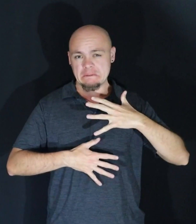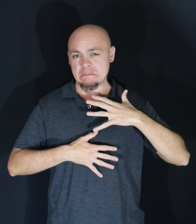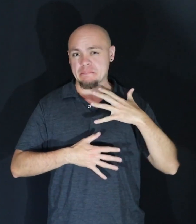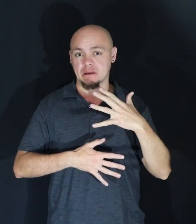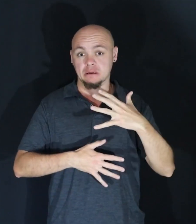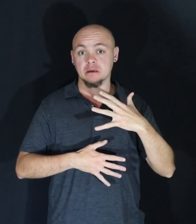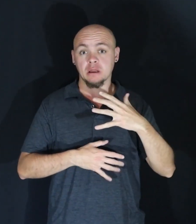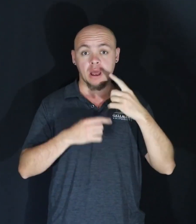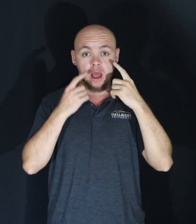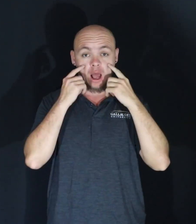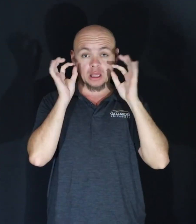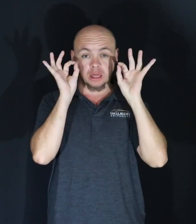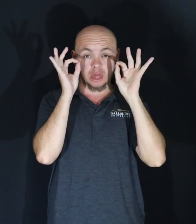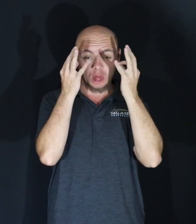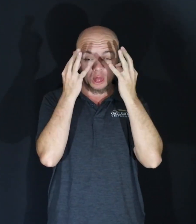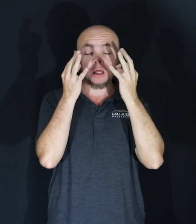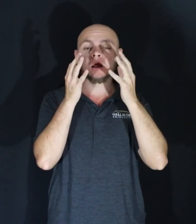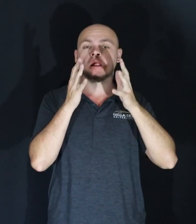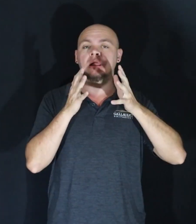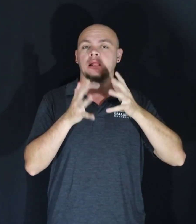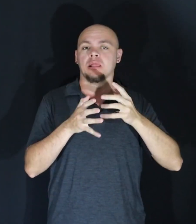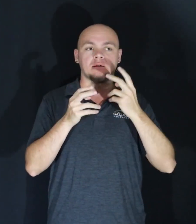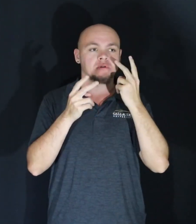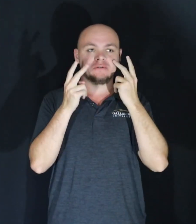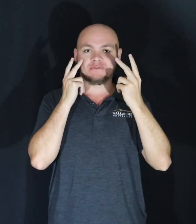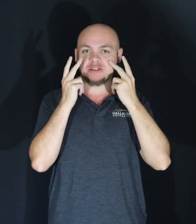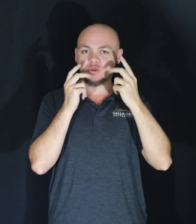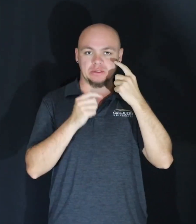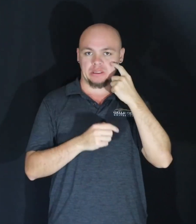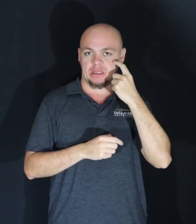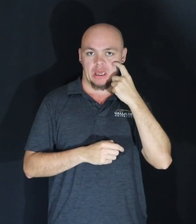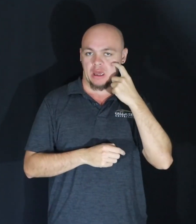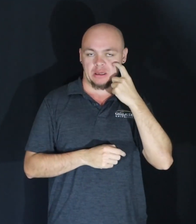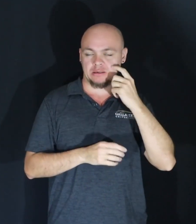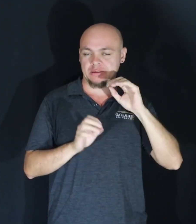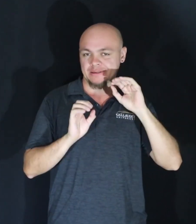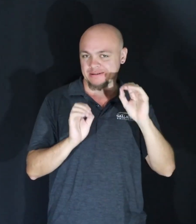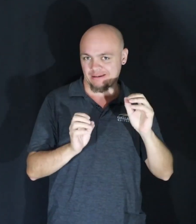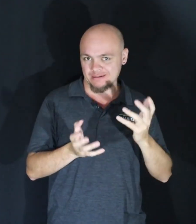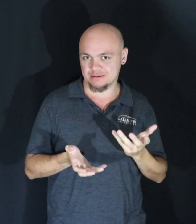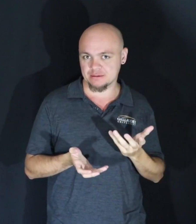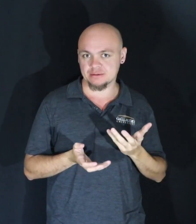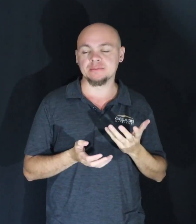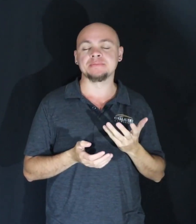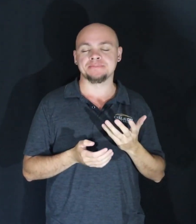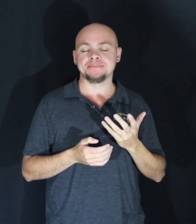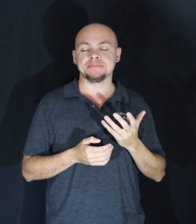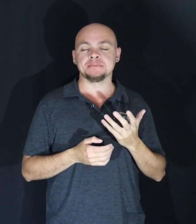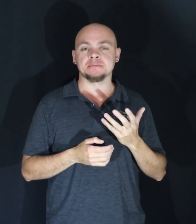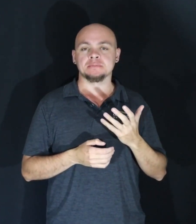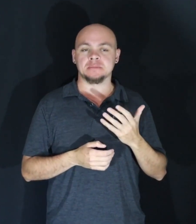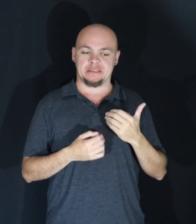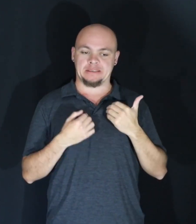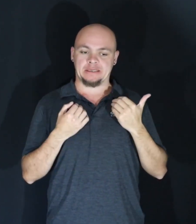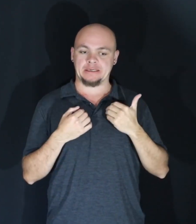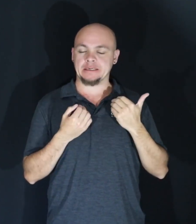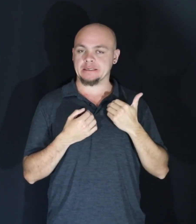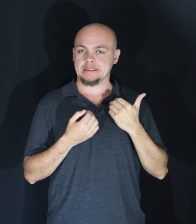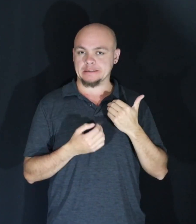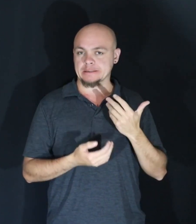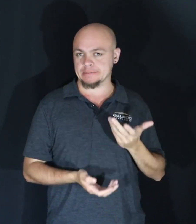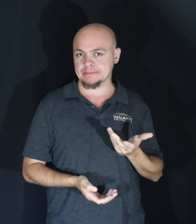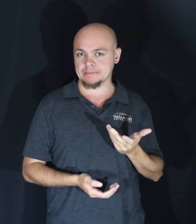a crossed eye, it left me with no sight in that eye. So early on,